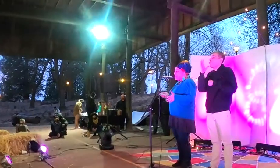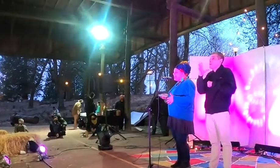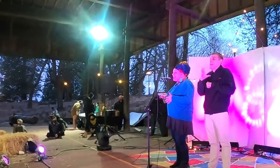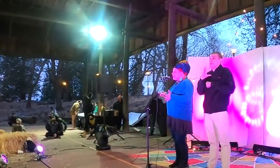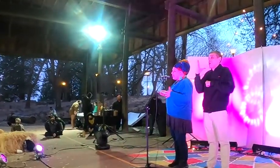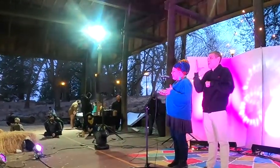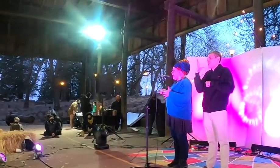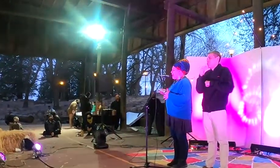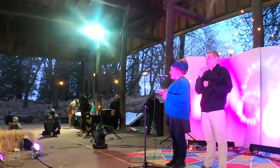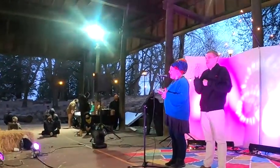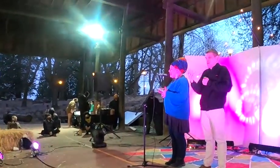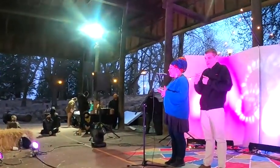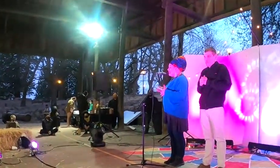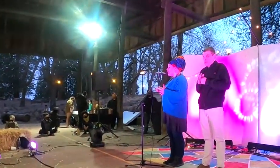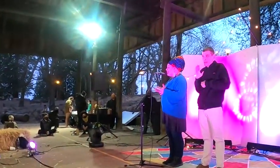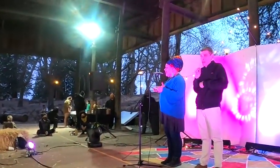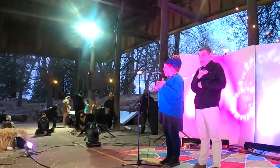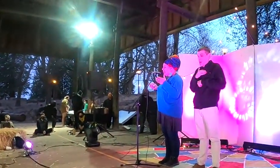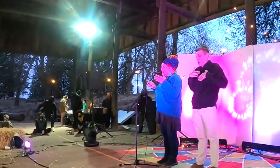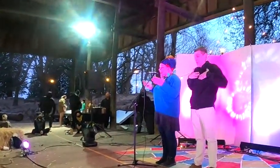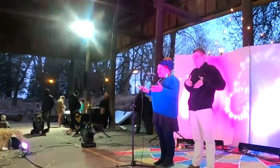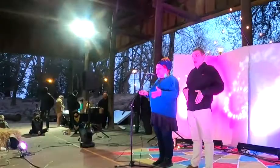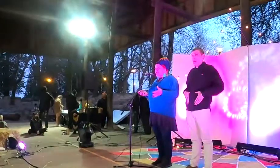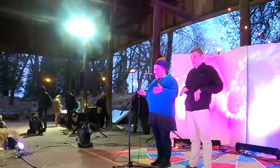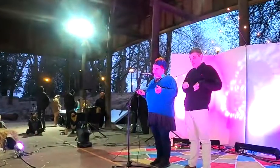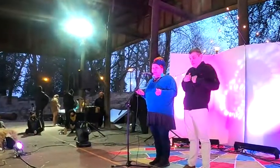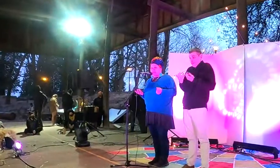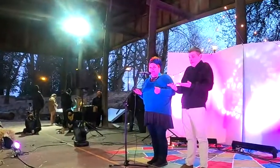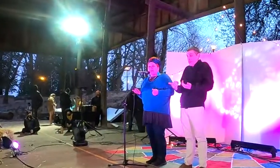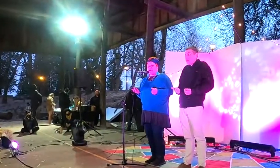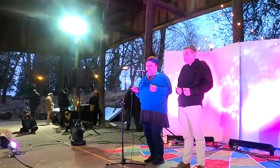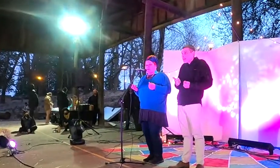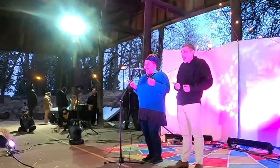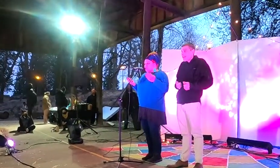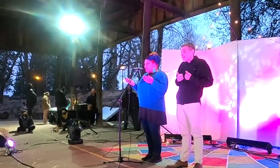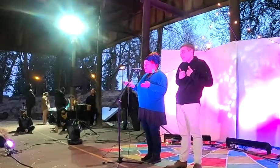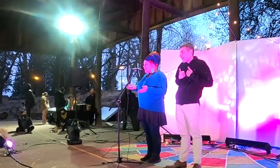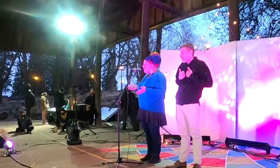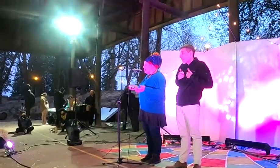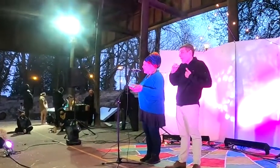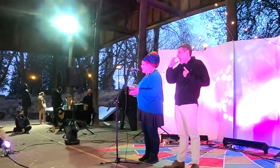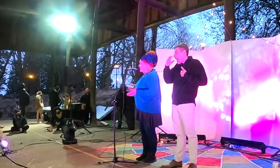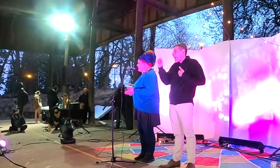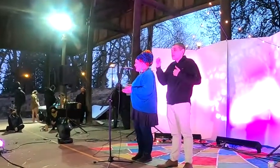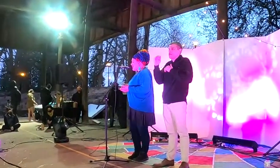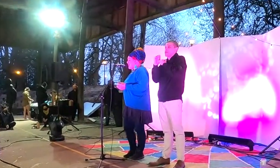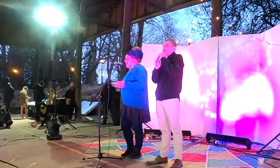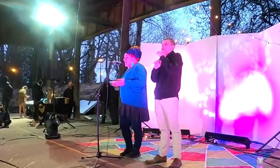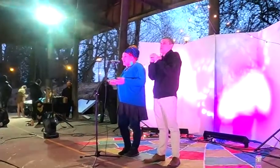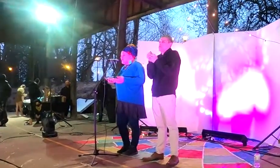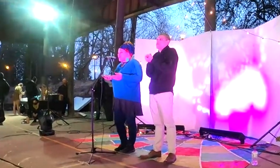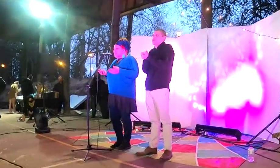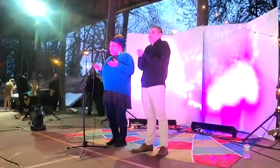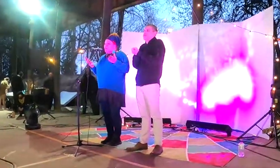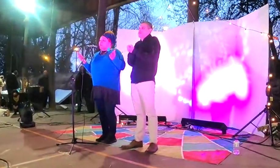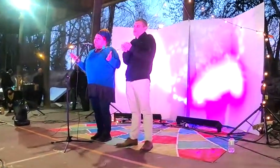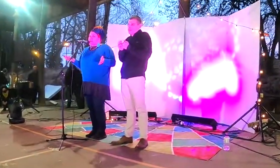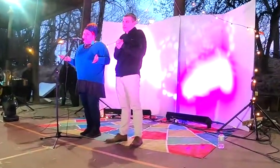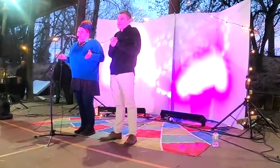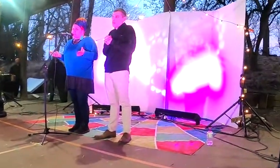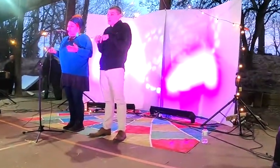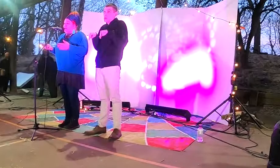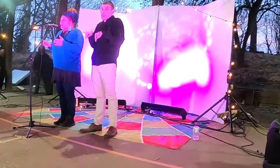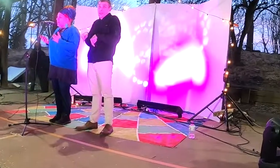our bodies provide not only life, but so much comfort. And so this poem